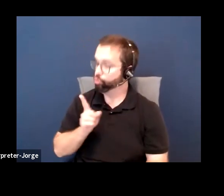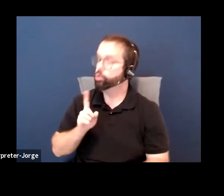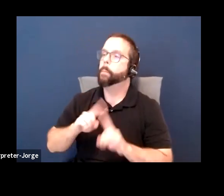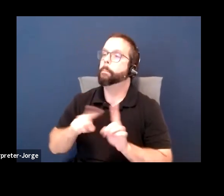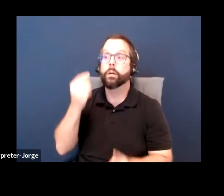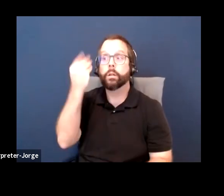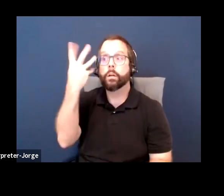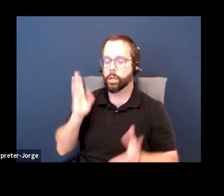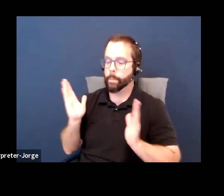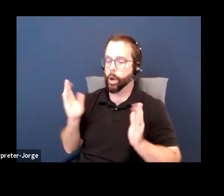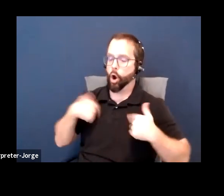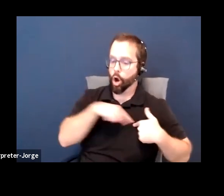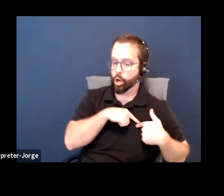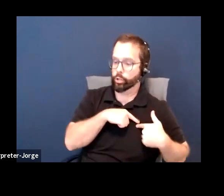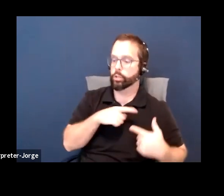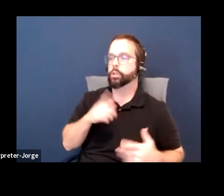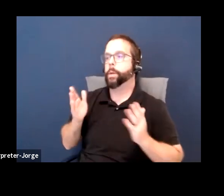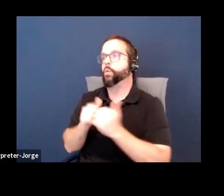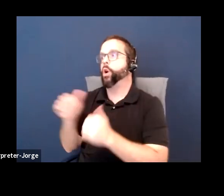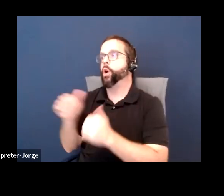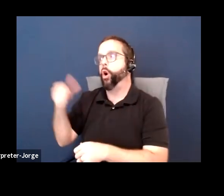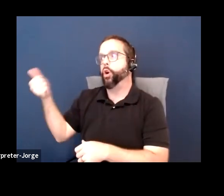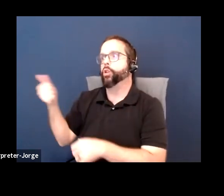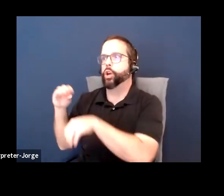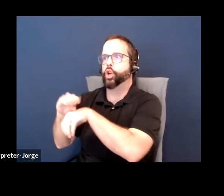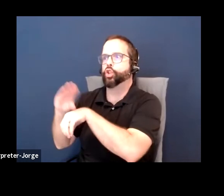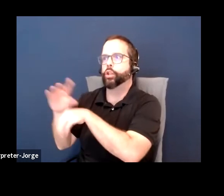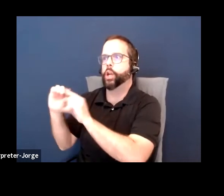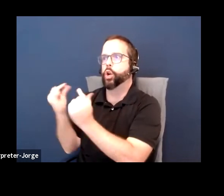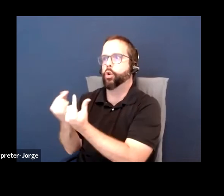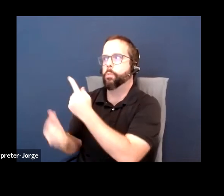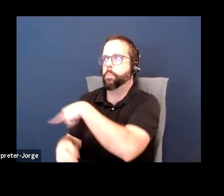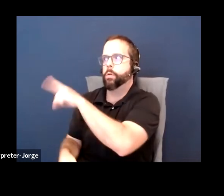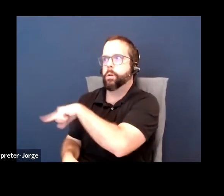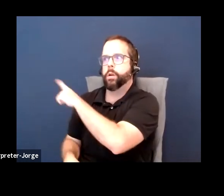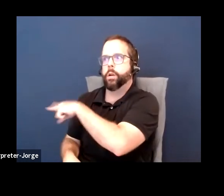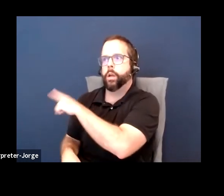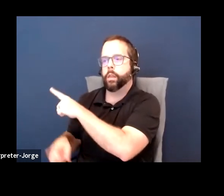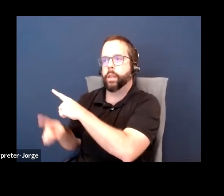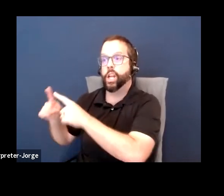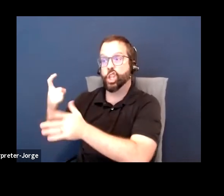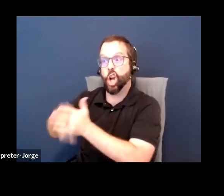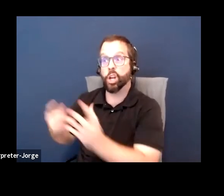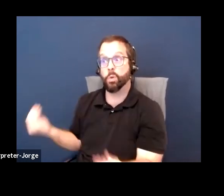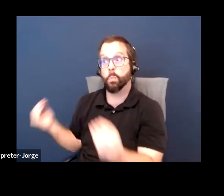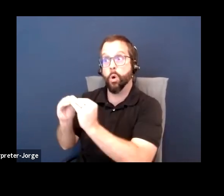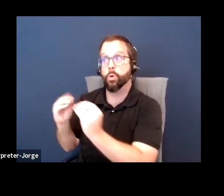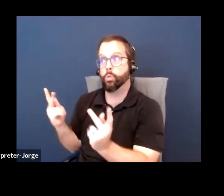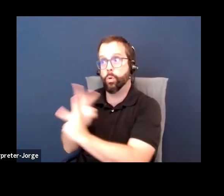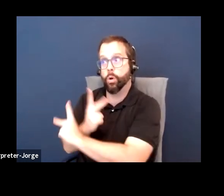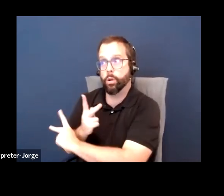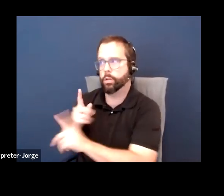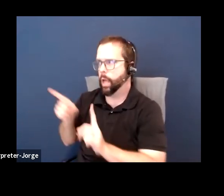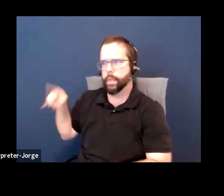do this work and have less or no connection to the disability community. So you can,